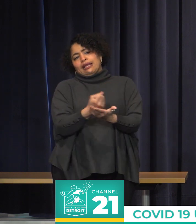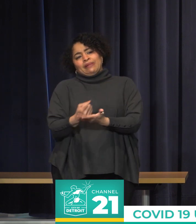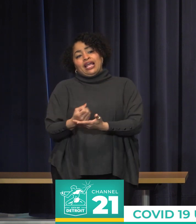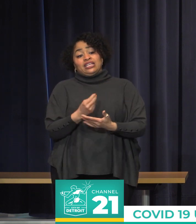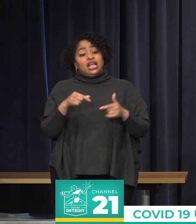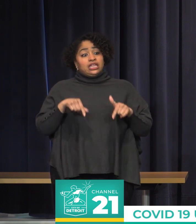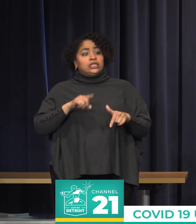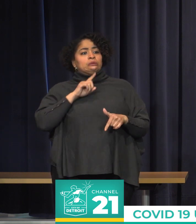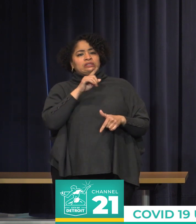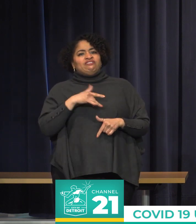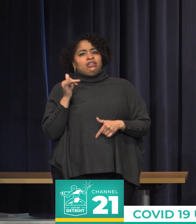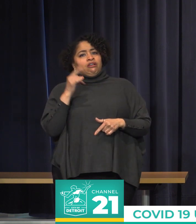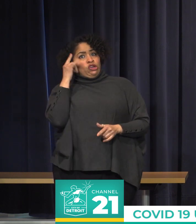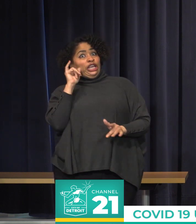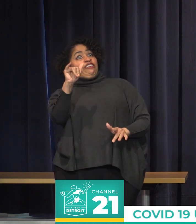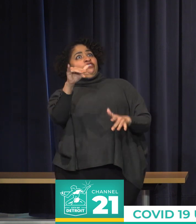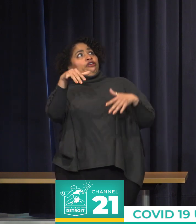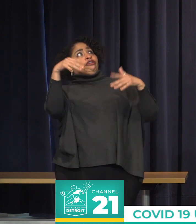pandemic is an eternity.